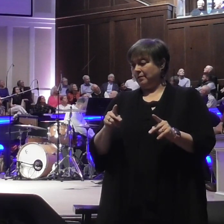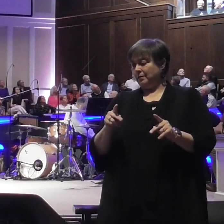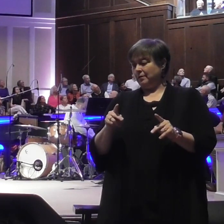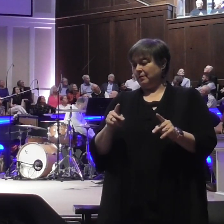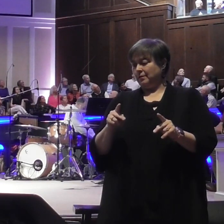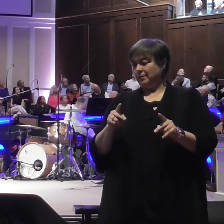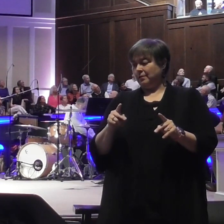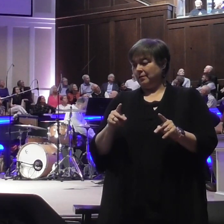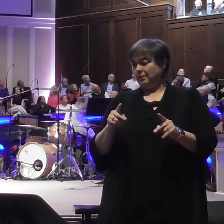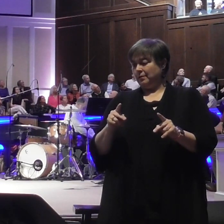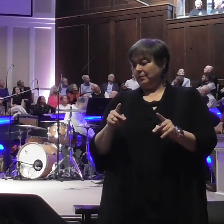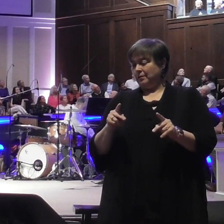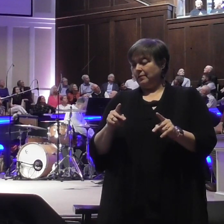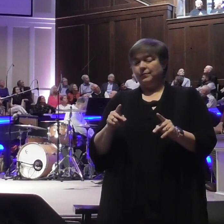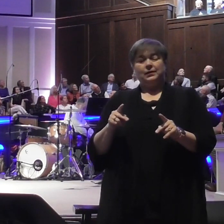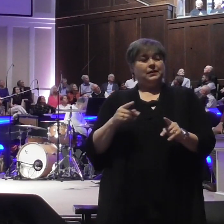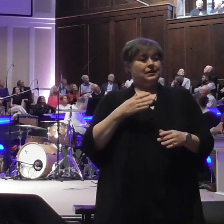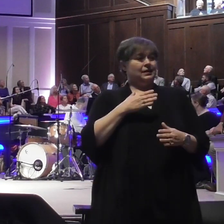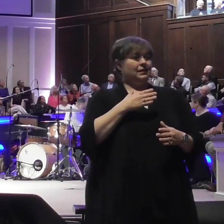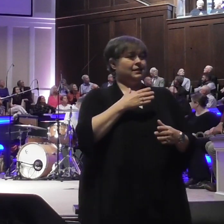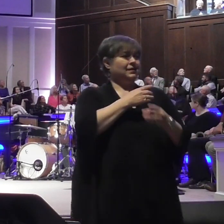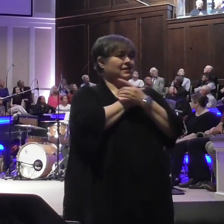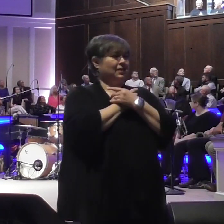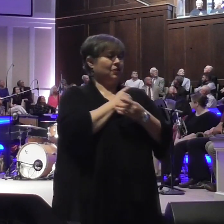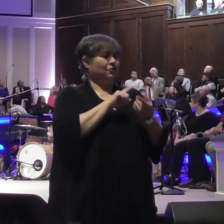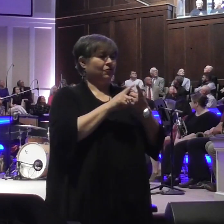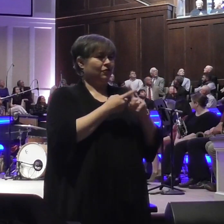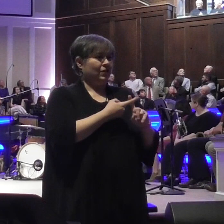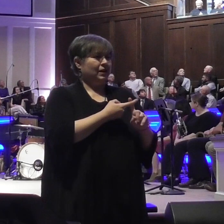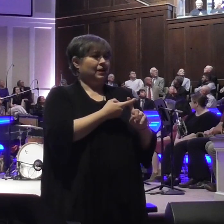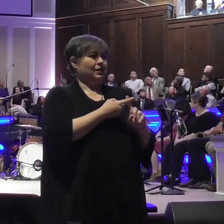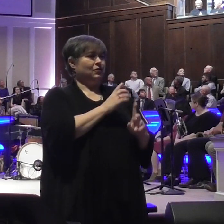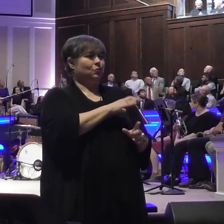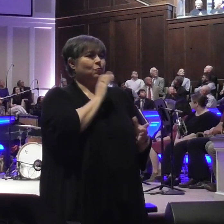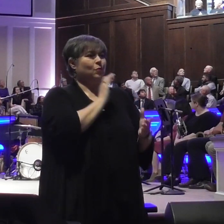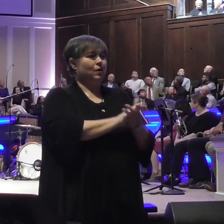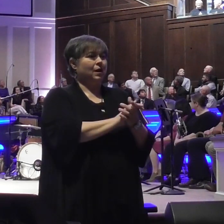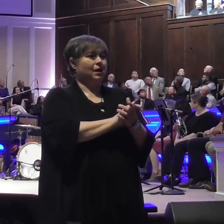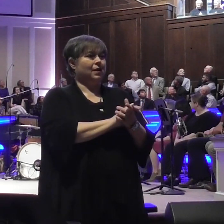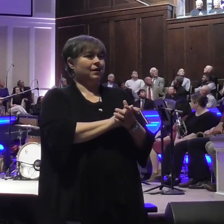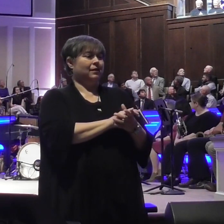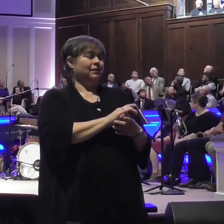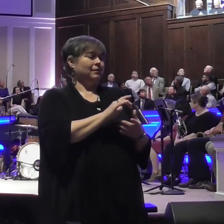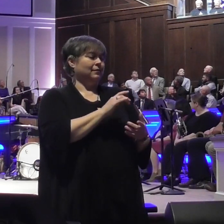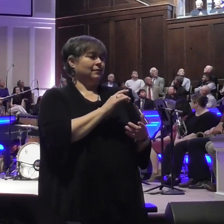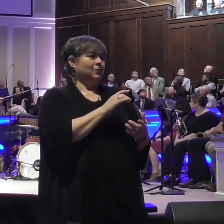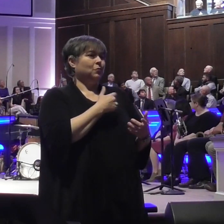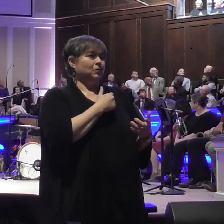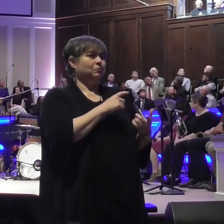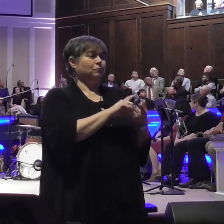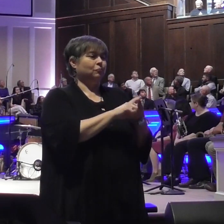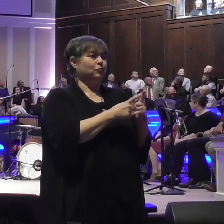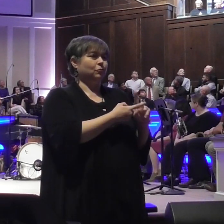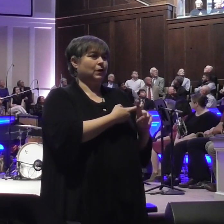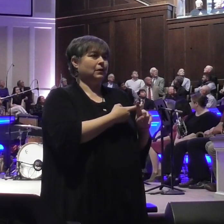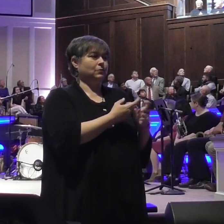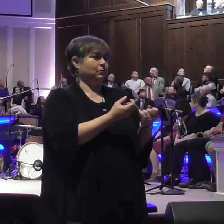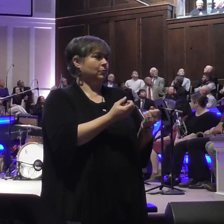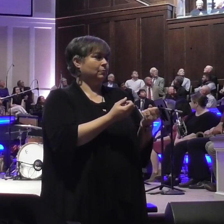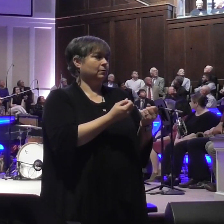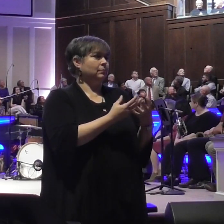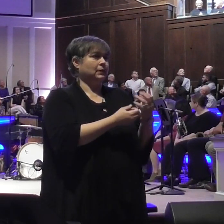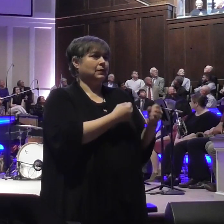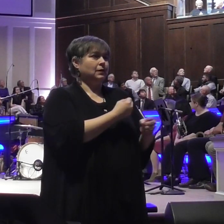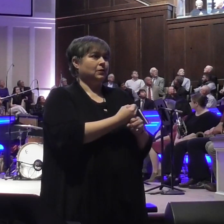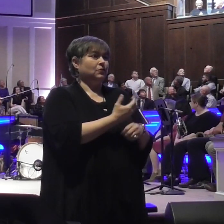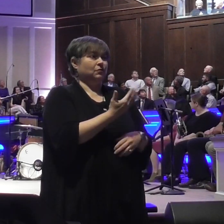is a dear friend. He and his wife, Gabe, have been friends for a number of years. Frank has been in my Bible class for